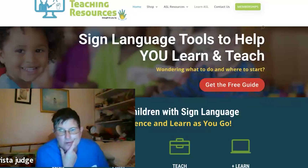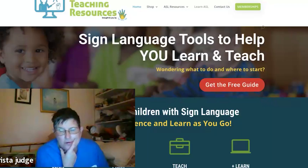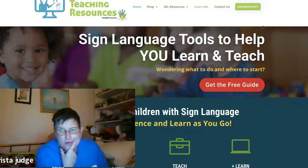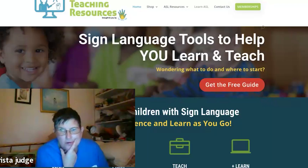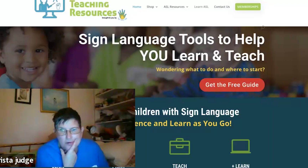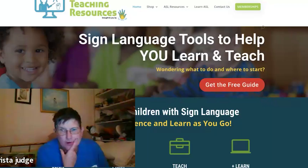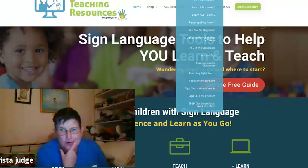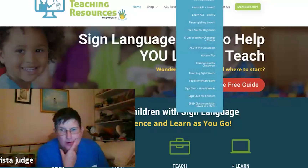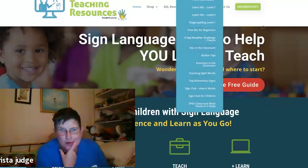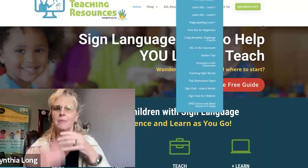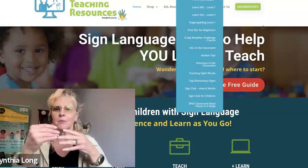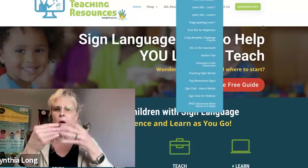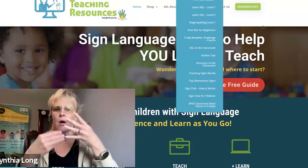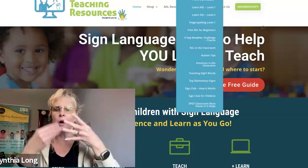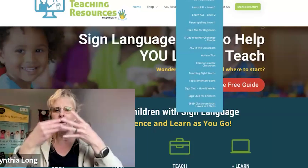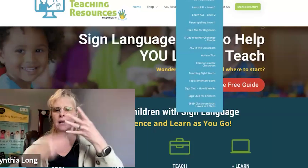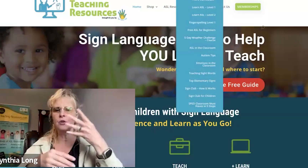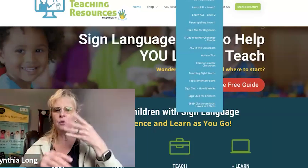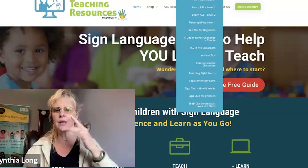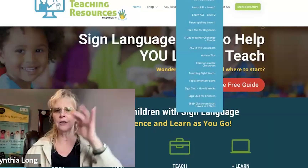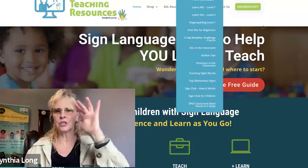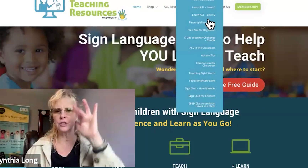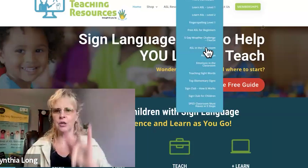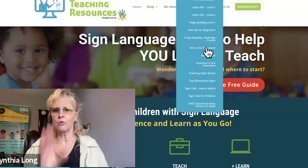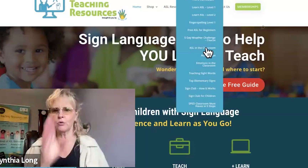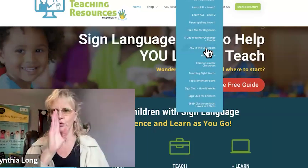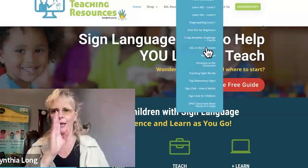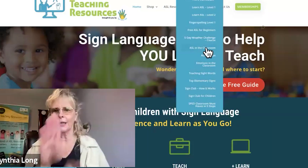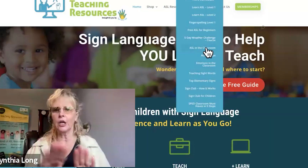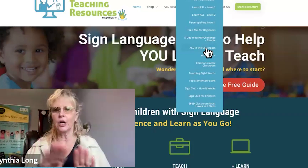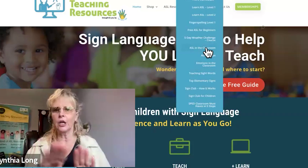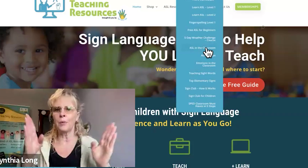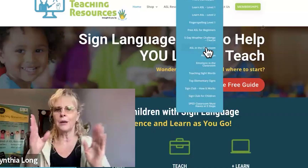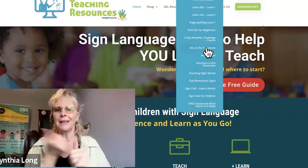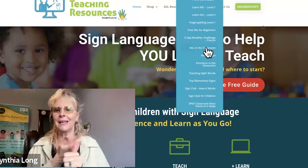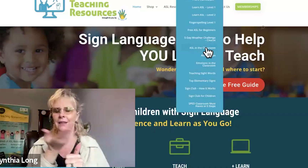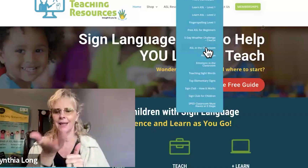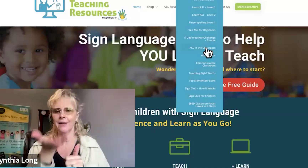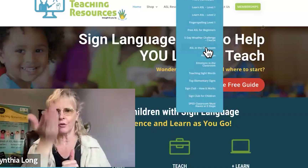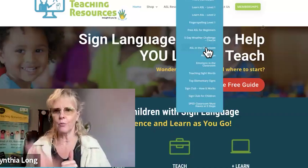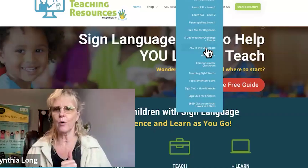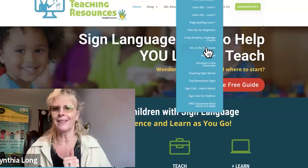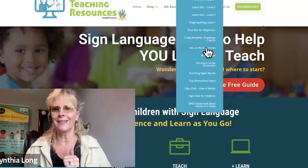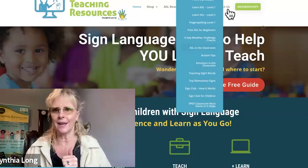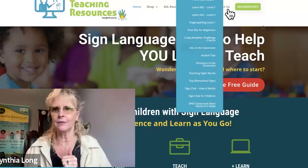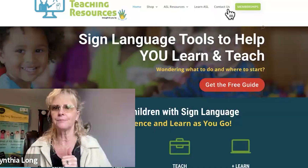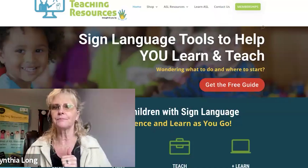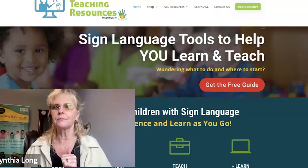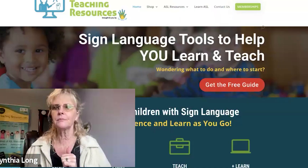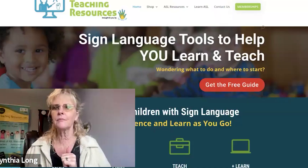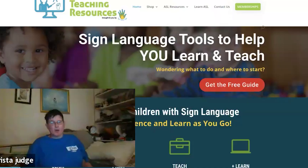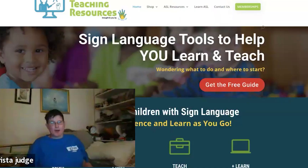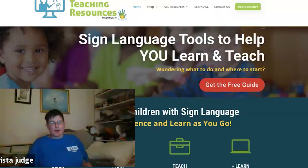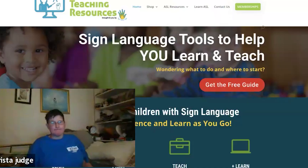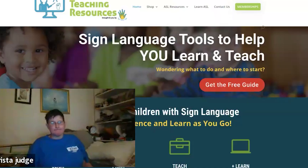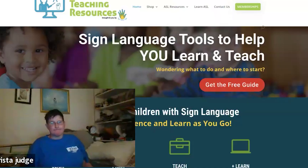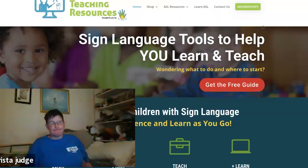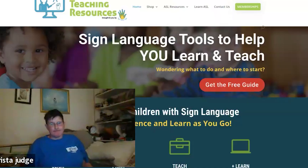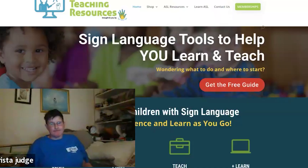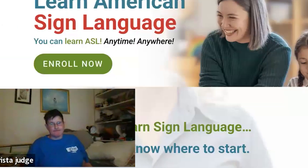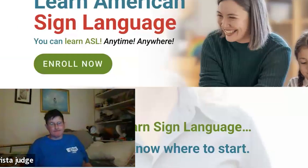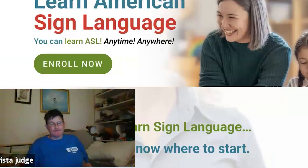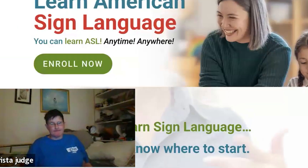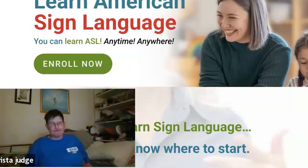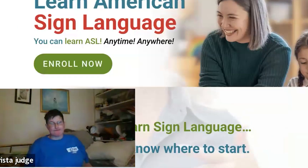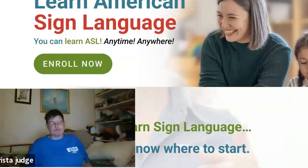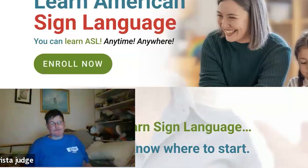on the top blue bar, and you can just go directly and open up anything from right there. Okay. And